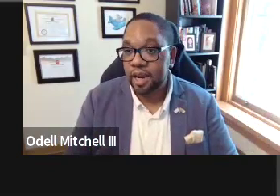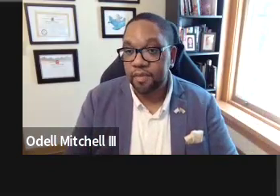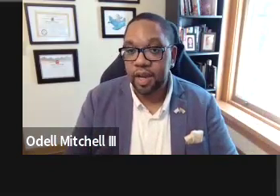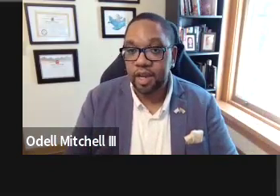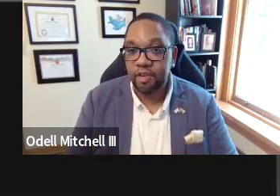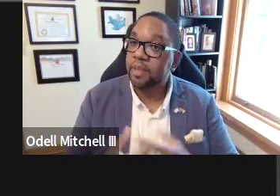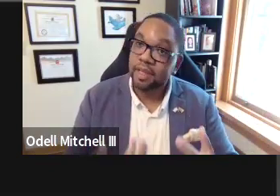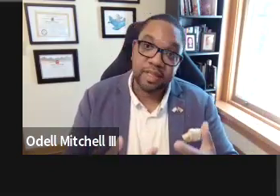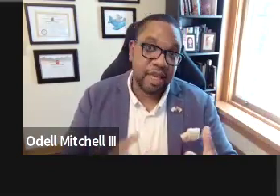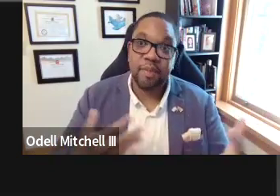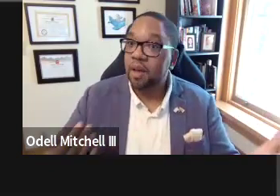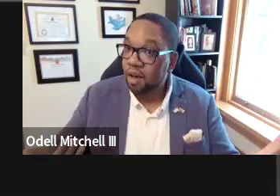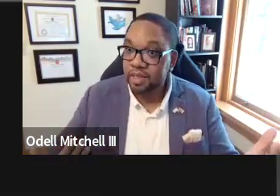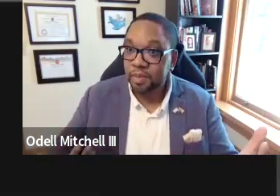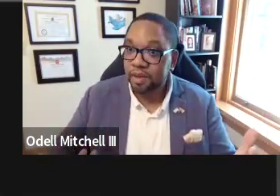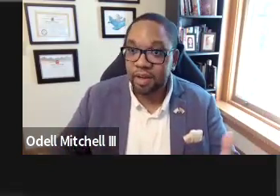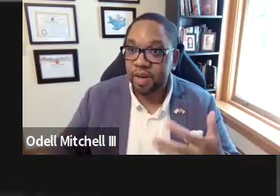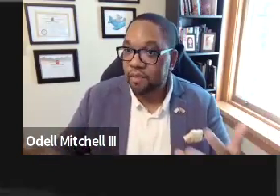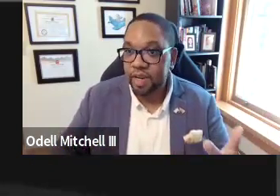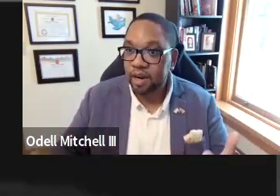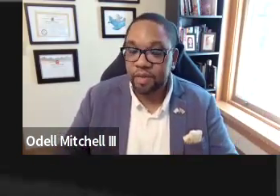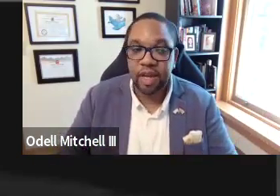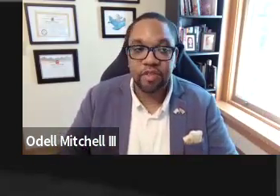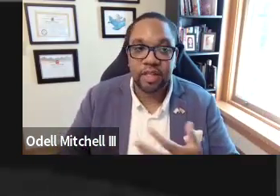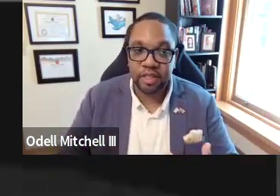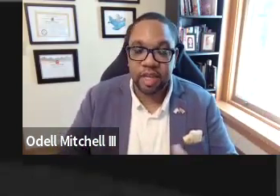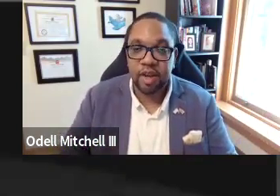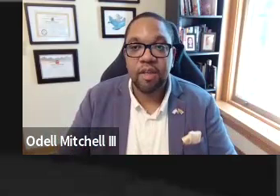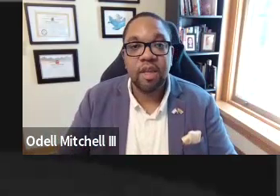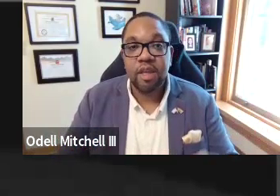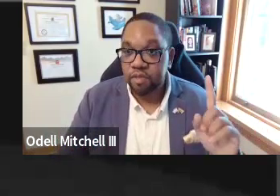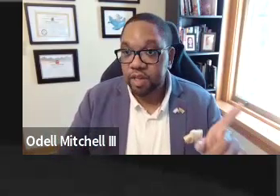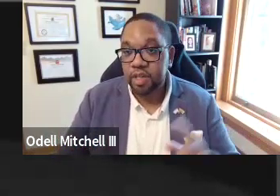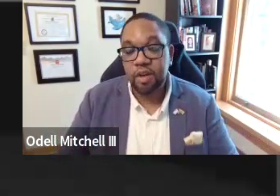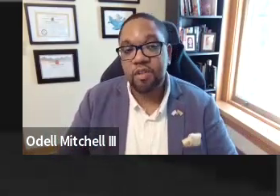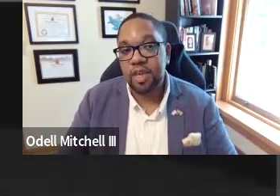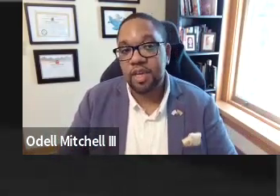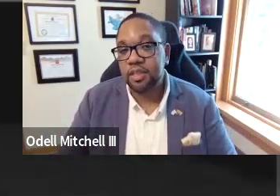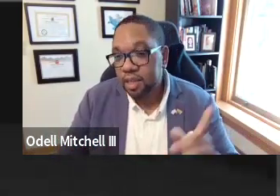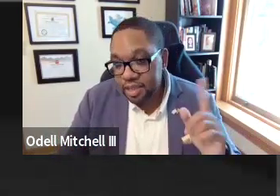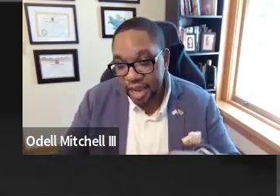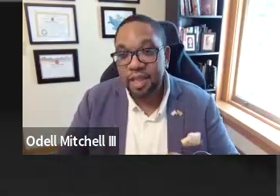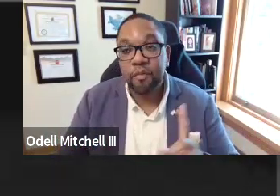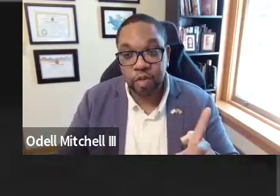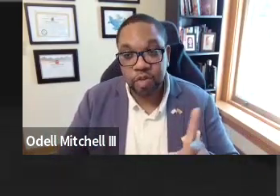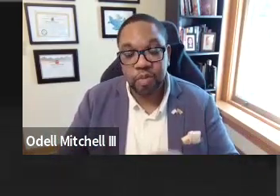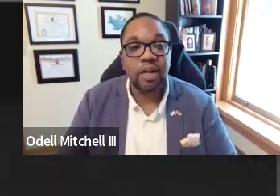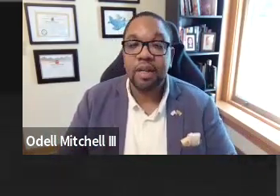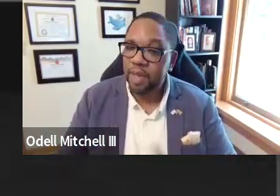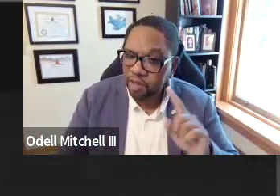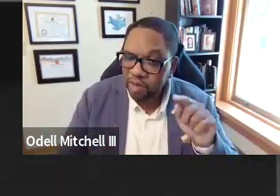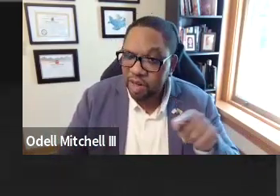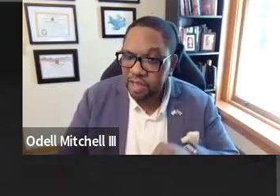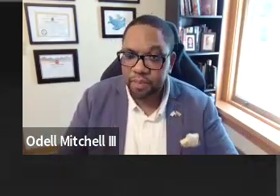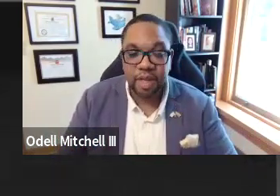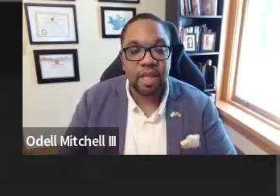in a photography contract, but they look same in all similar photography contracts, et cetera. So it's good to know those things, scan them for sure,